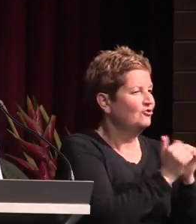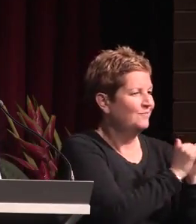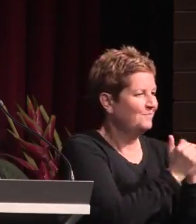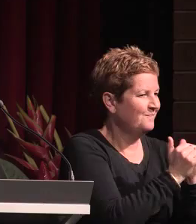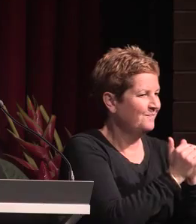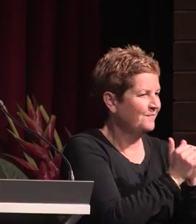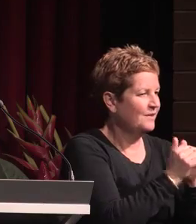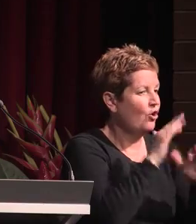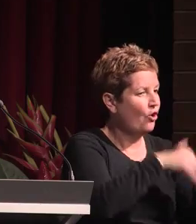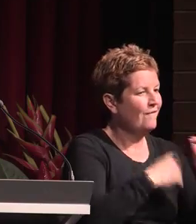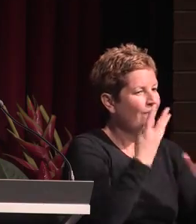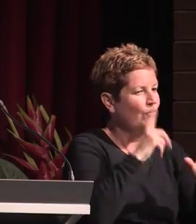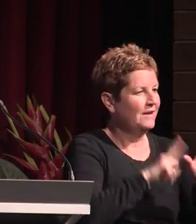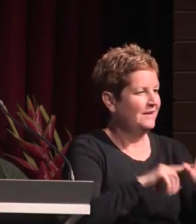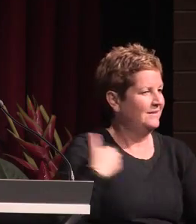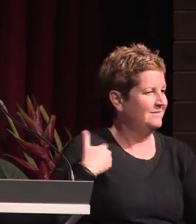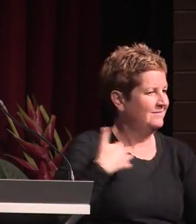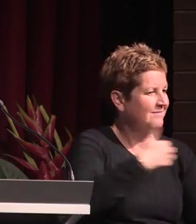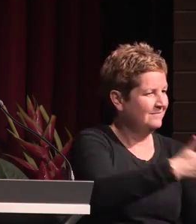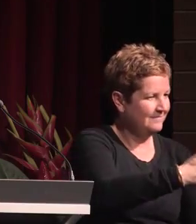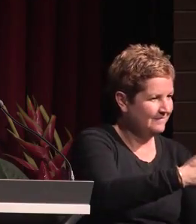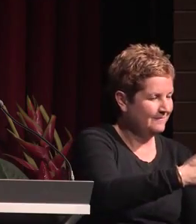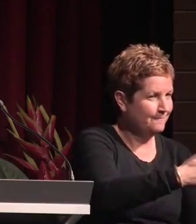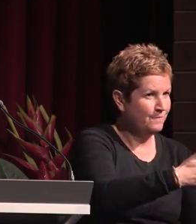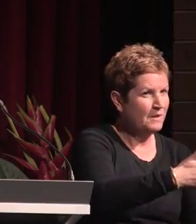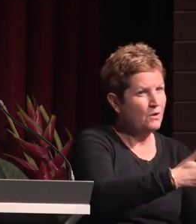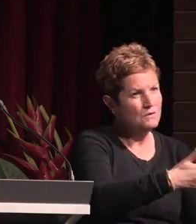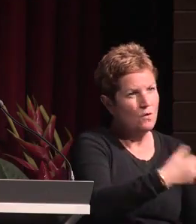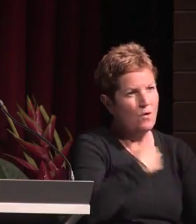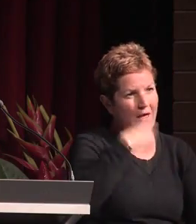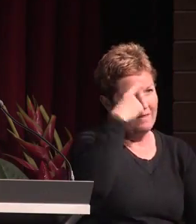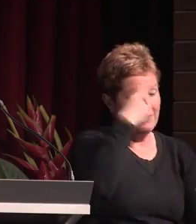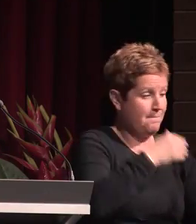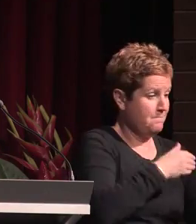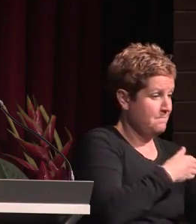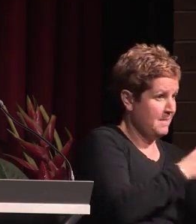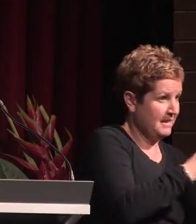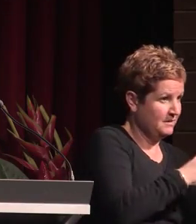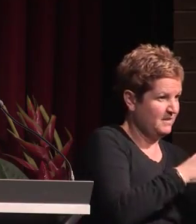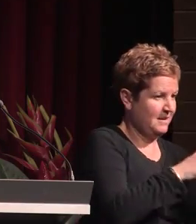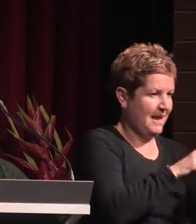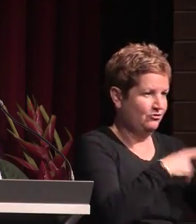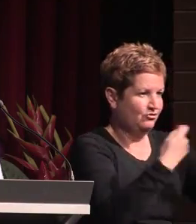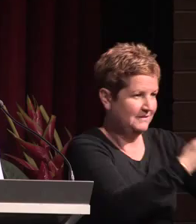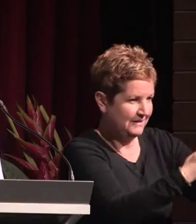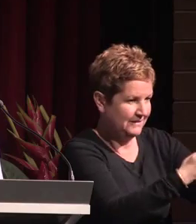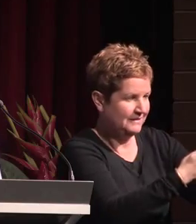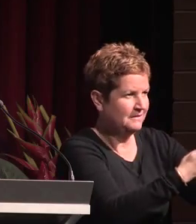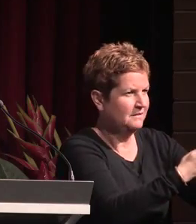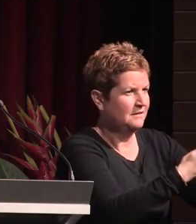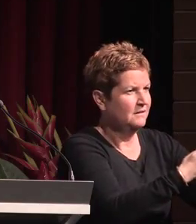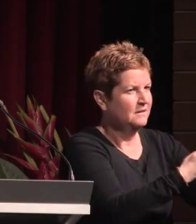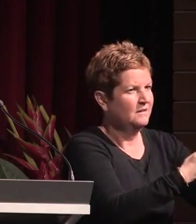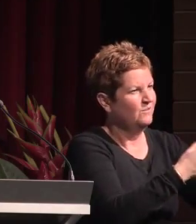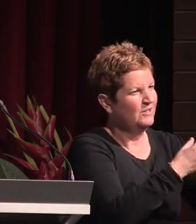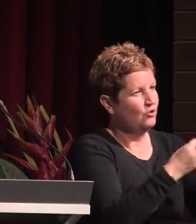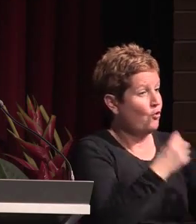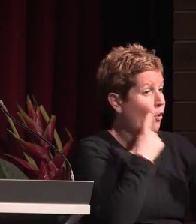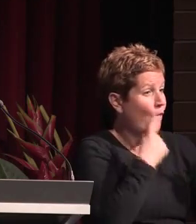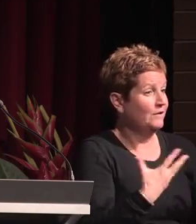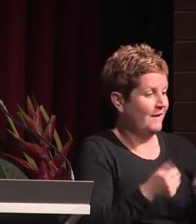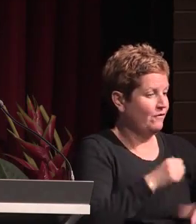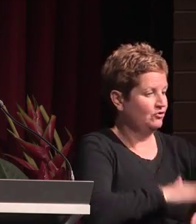project. And I think, particularly management agencies, we don't often take the time